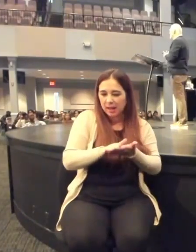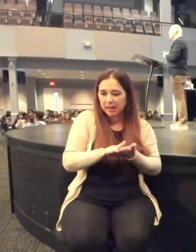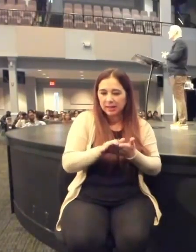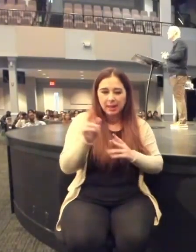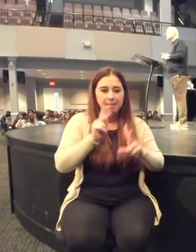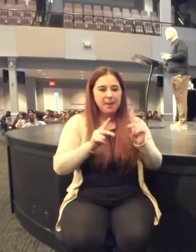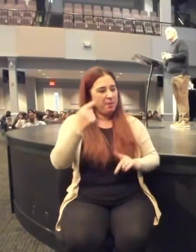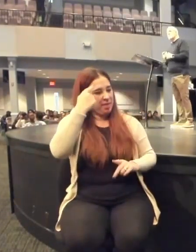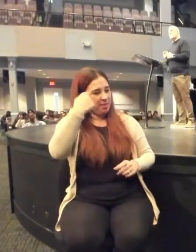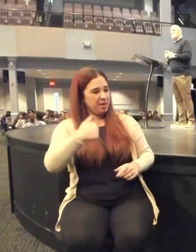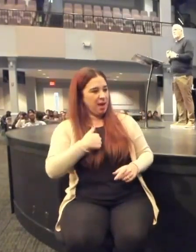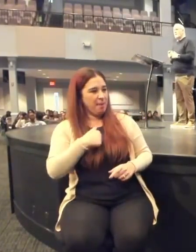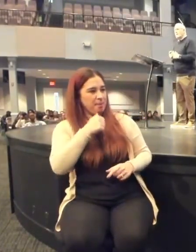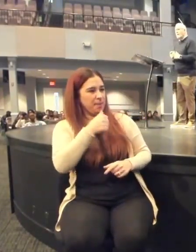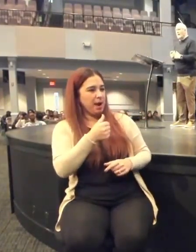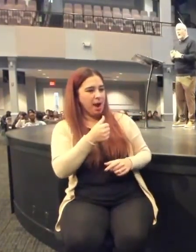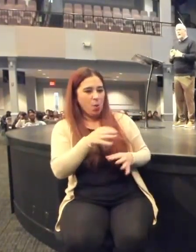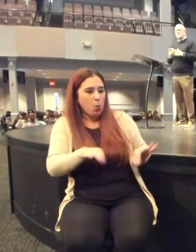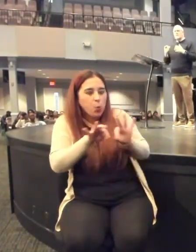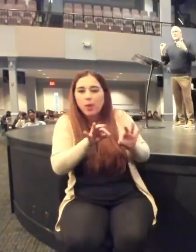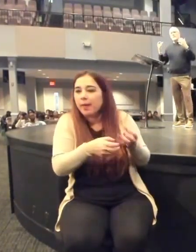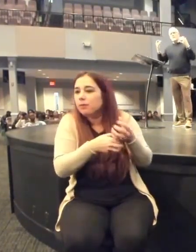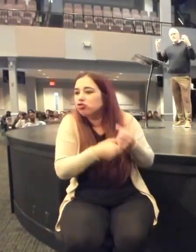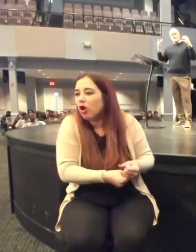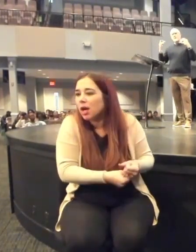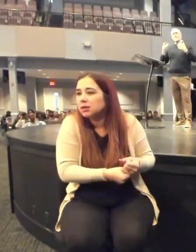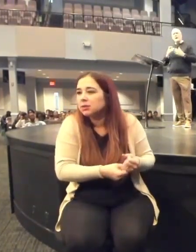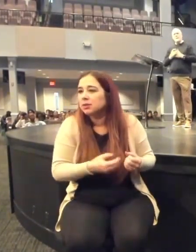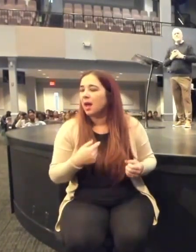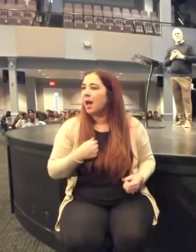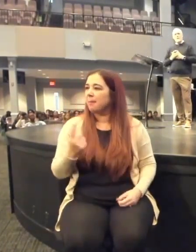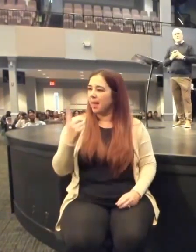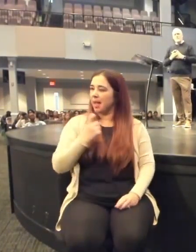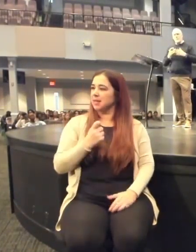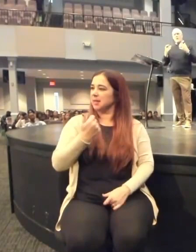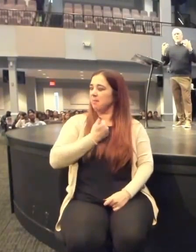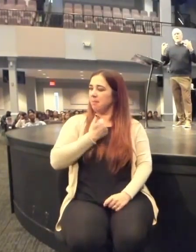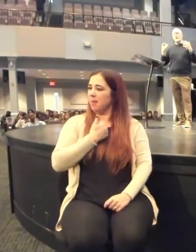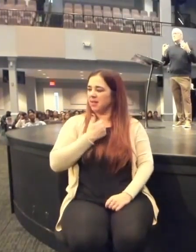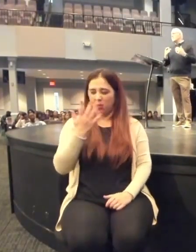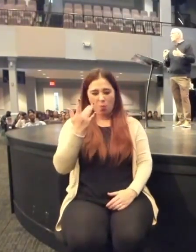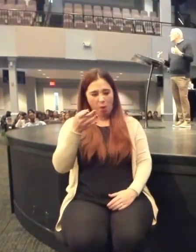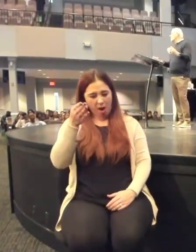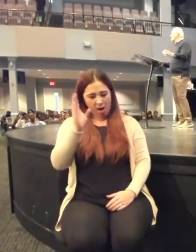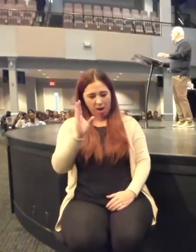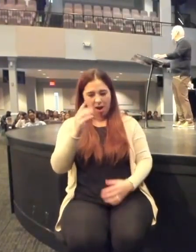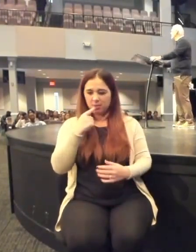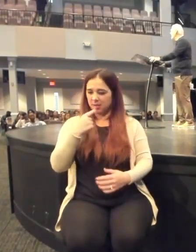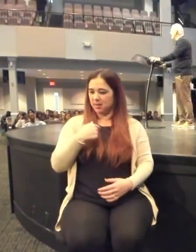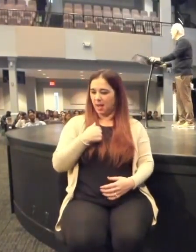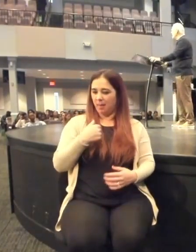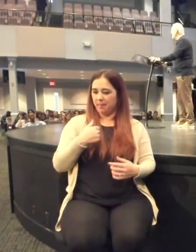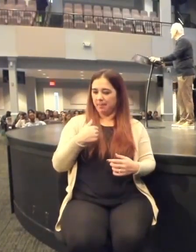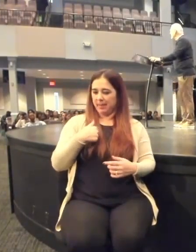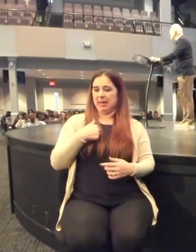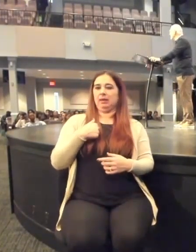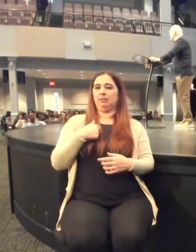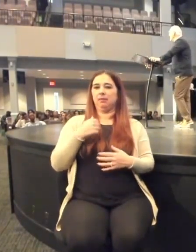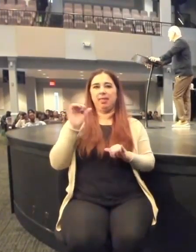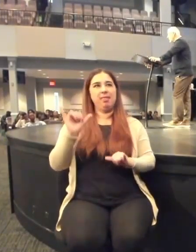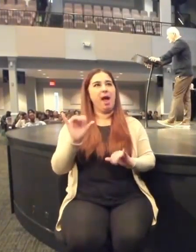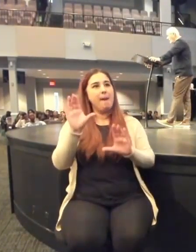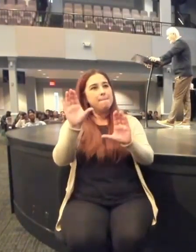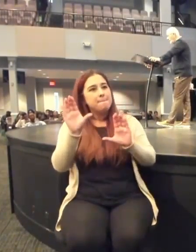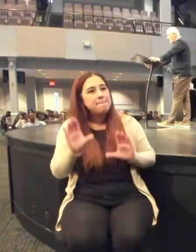as being someone that's untrustworthy, and asking myself perhaps the question, why would God speak such an amazing message